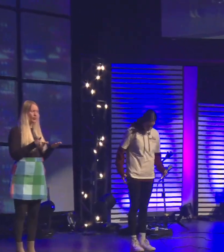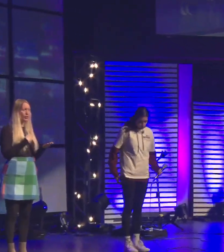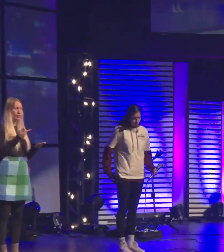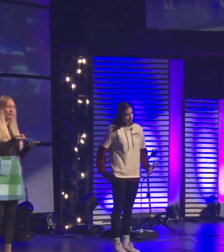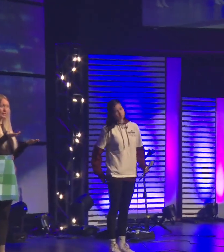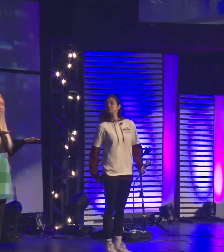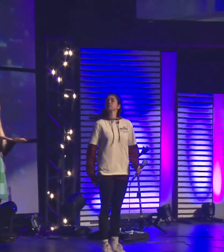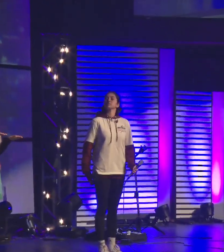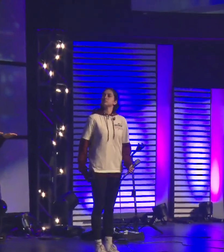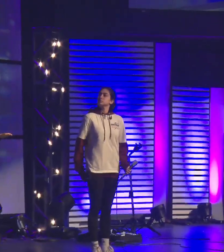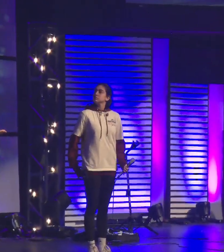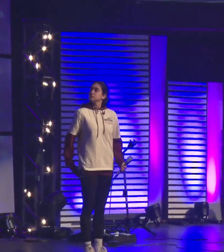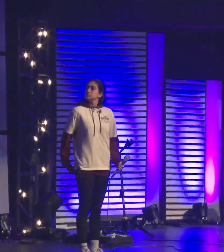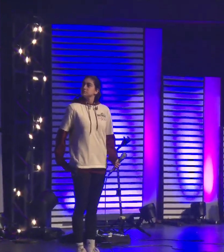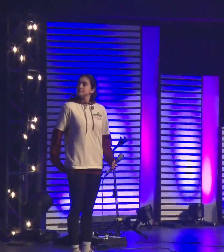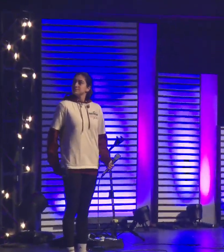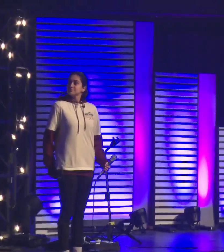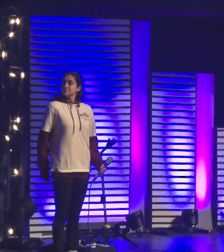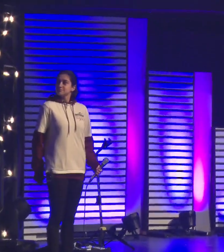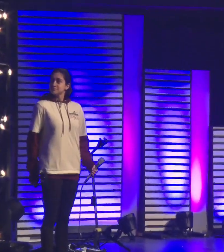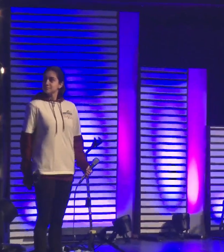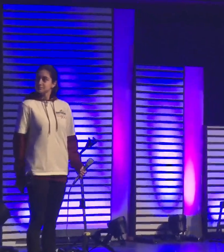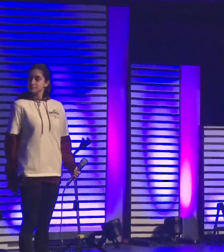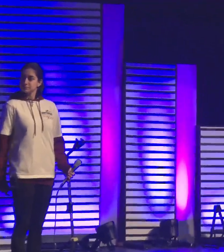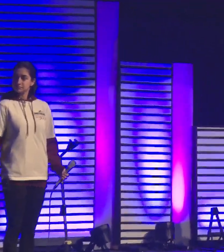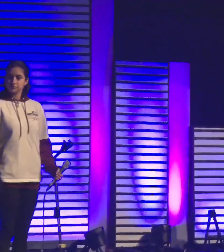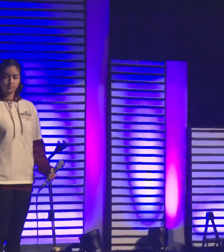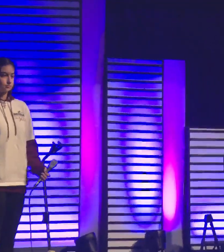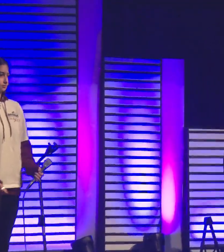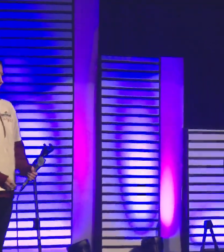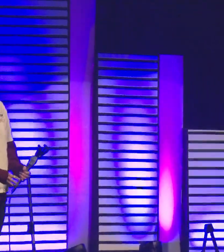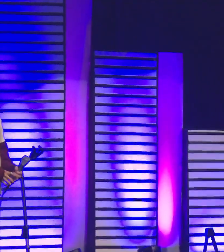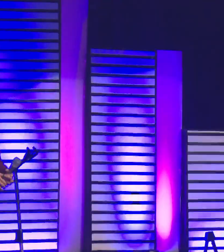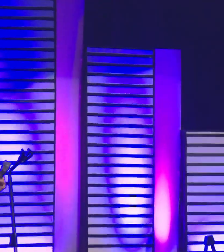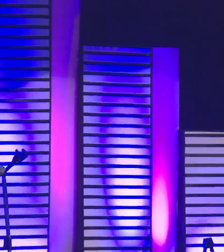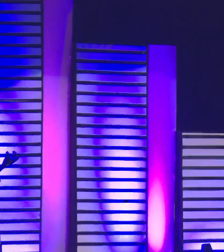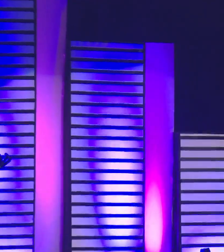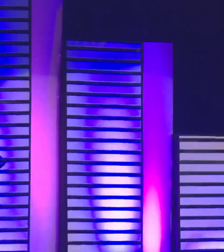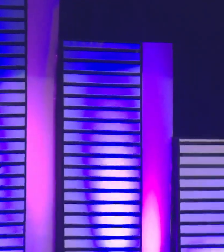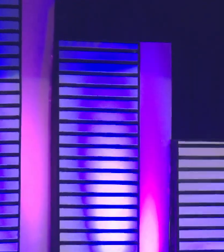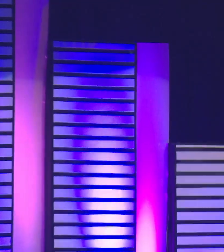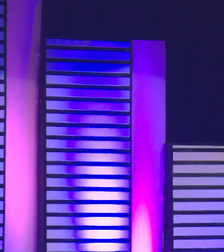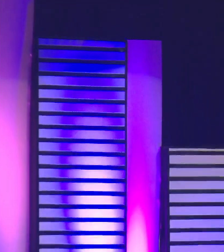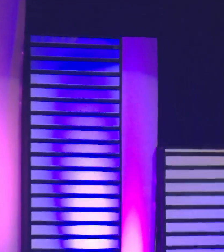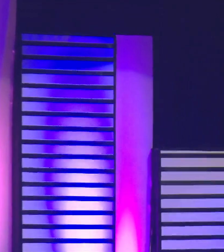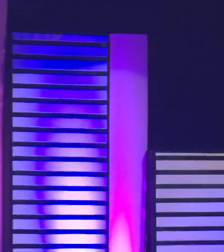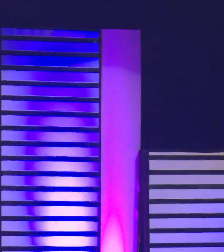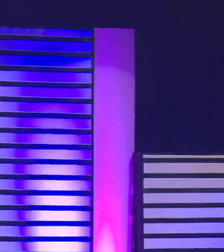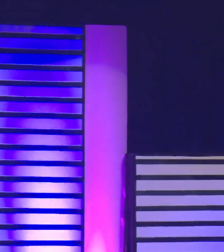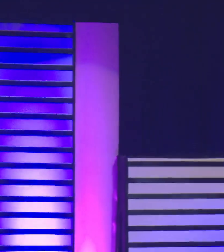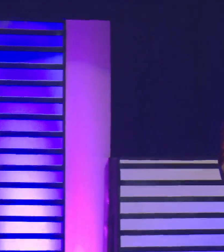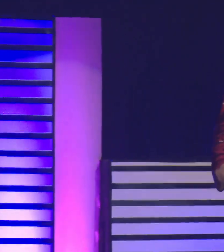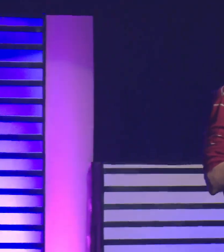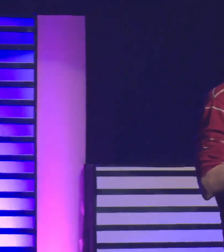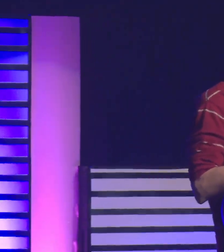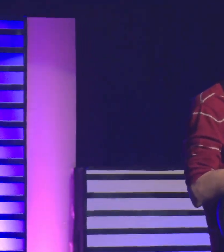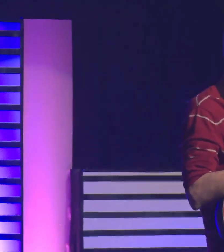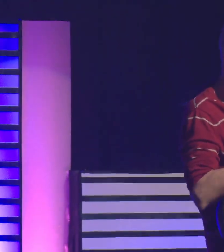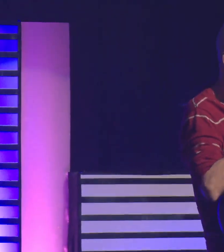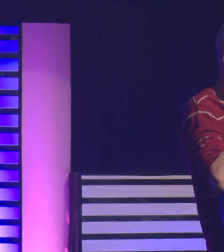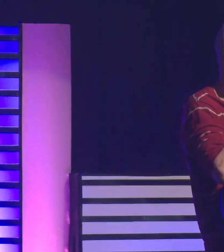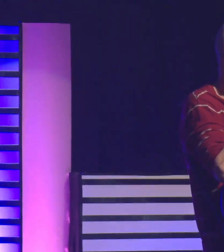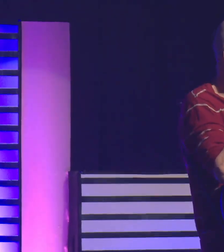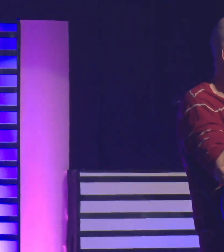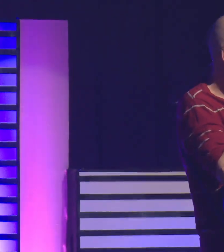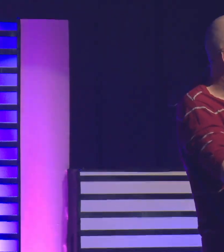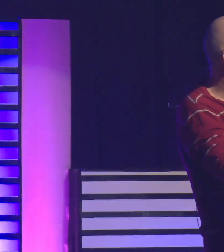here in the building or online. So we introduced this song a couple of weeks ago. It's become one of our favorites, so we're going to go ahead and do it